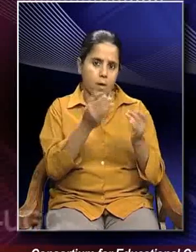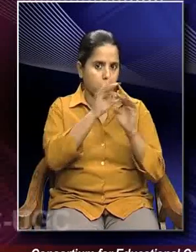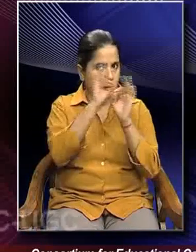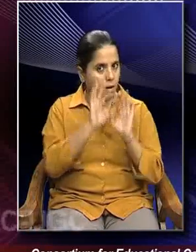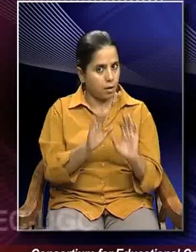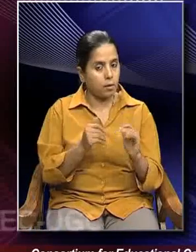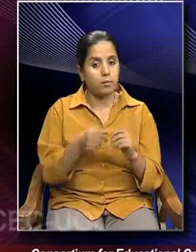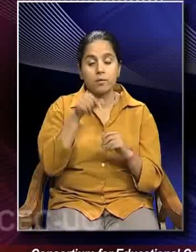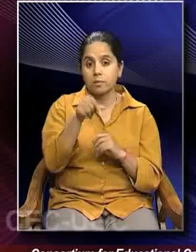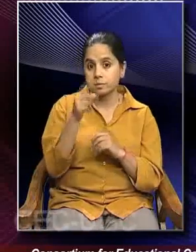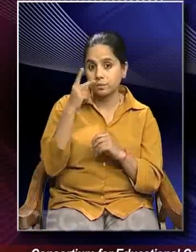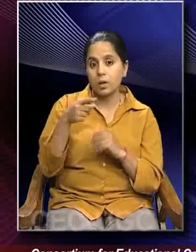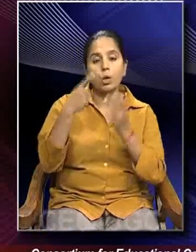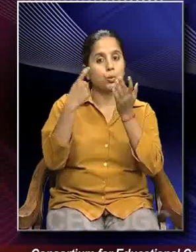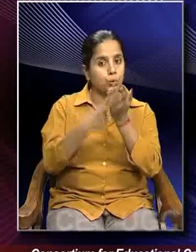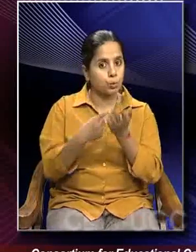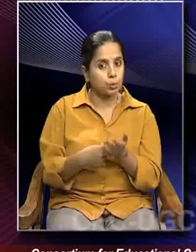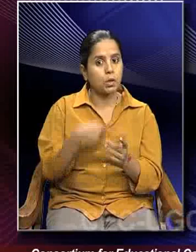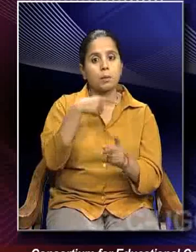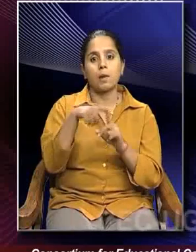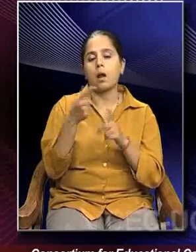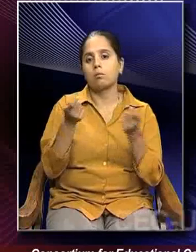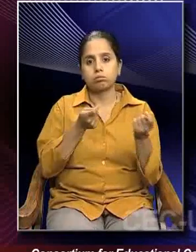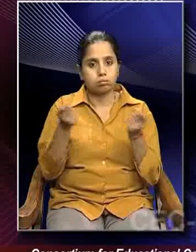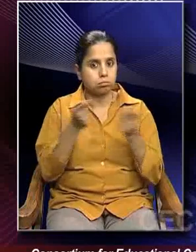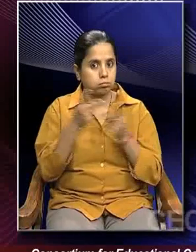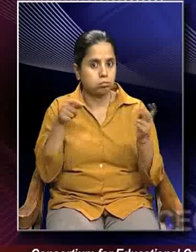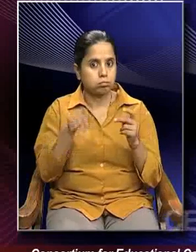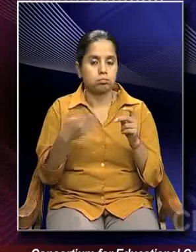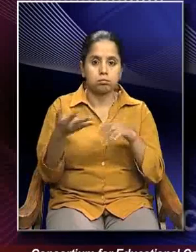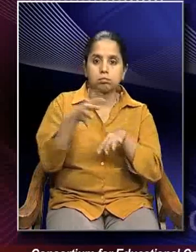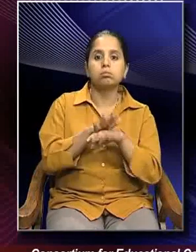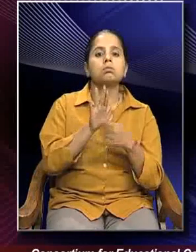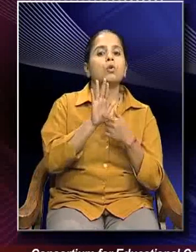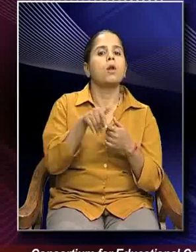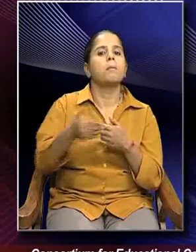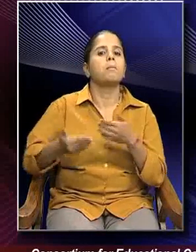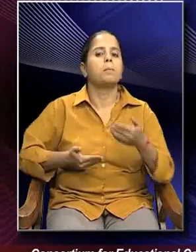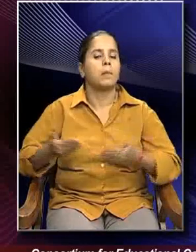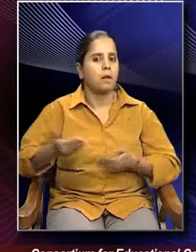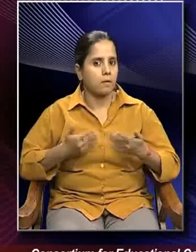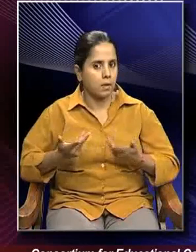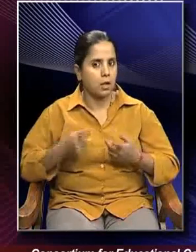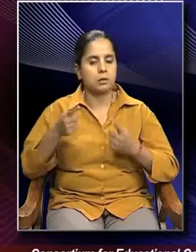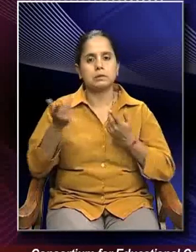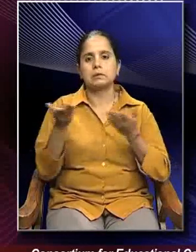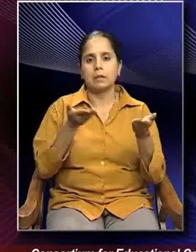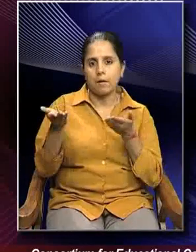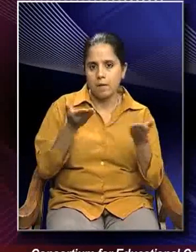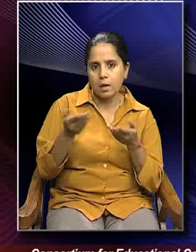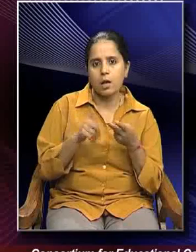and these rules and regulations lay out the behavior, the services